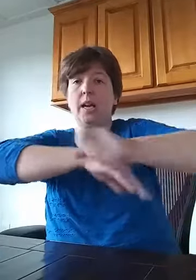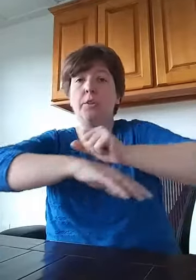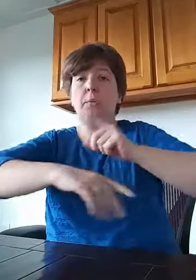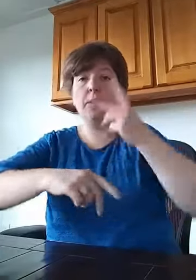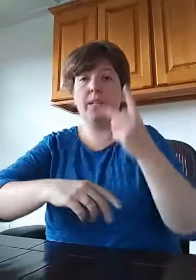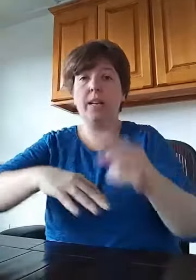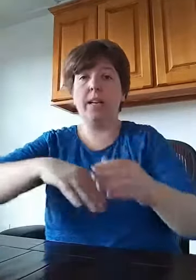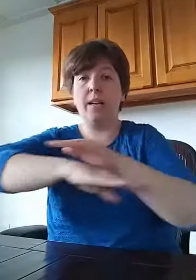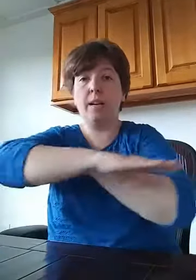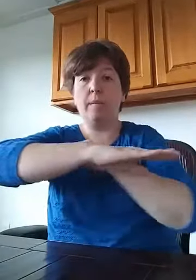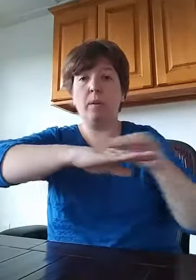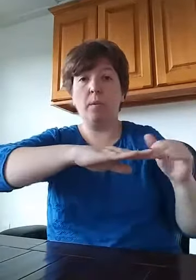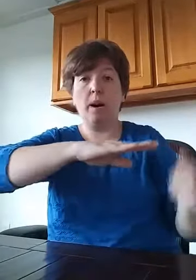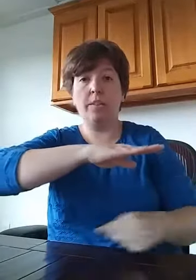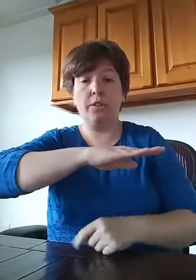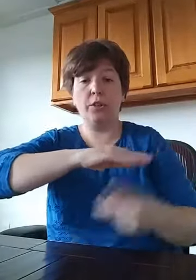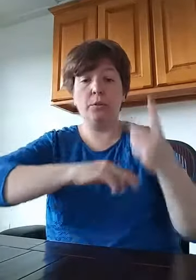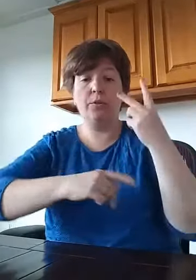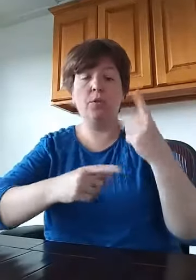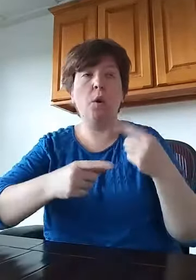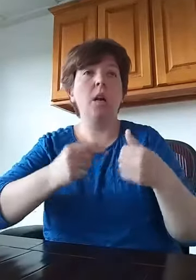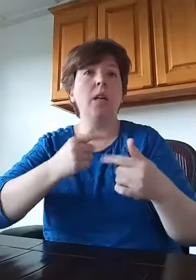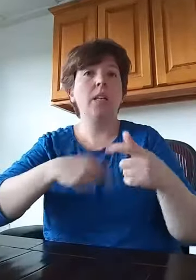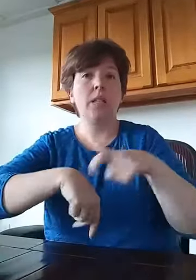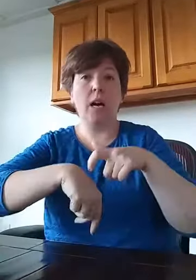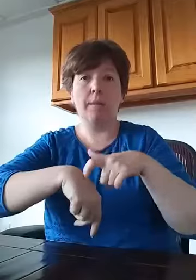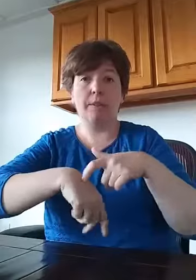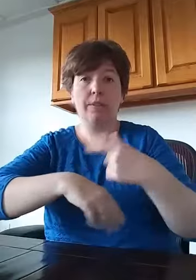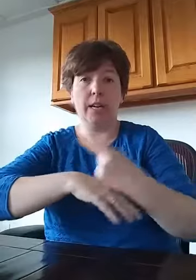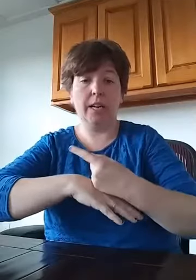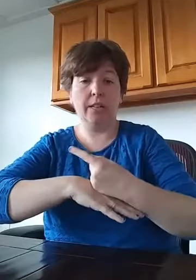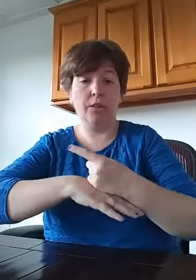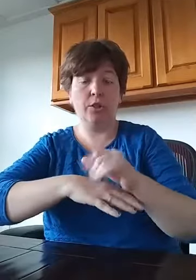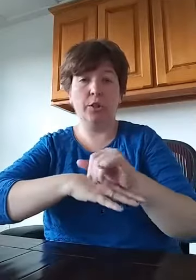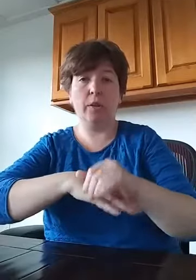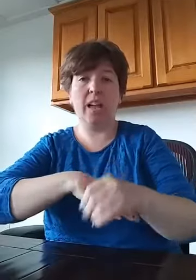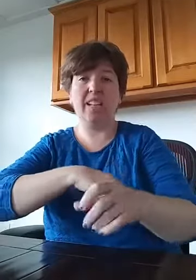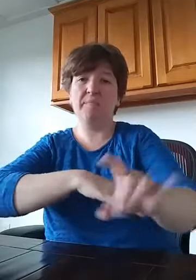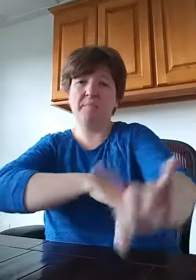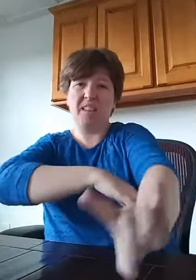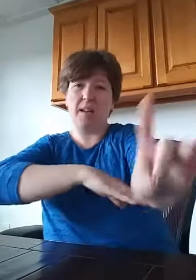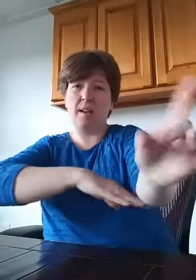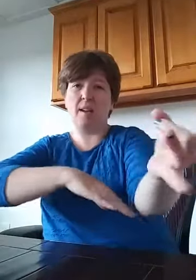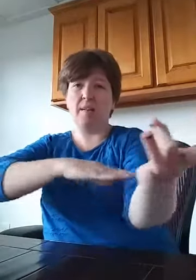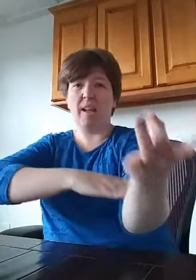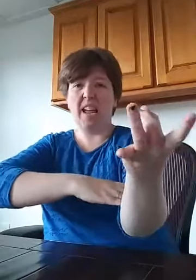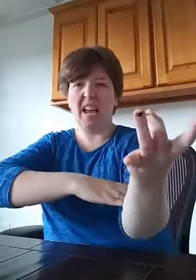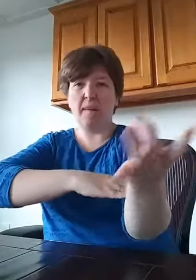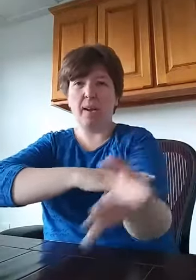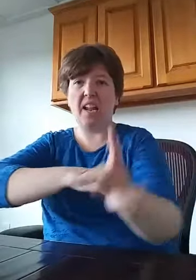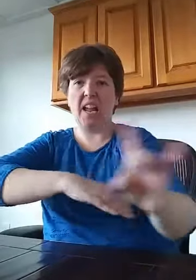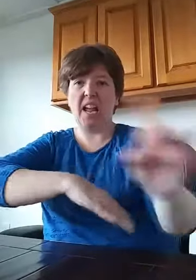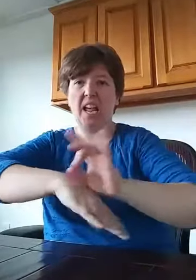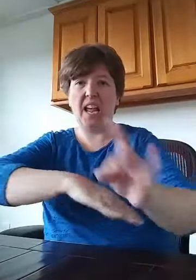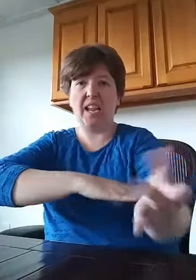you will see the horizon used for times of day too, like about 8 in